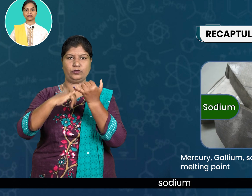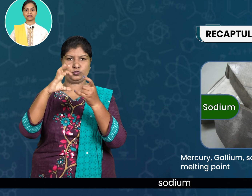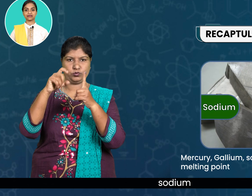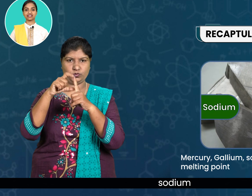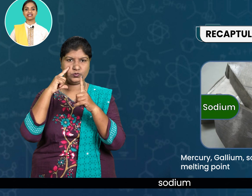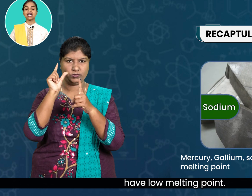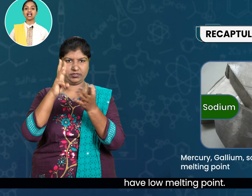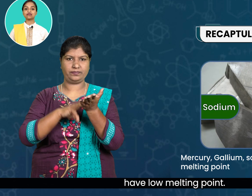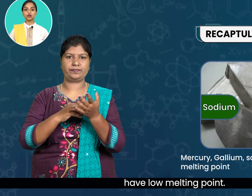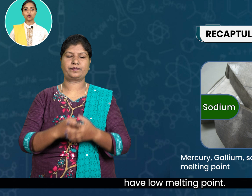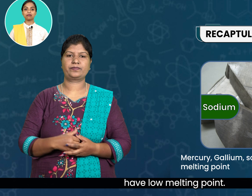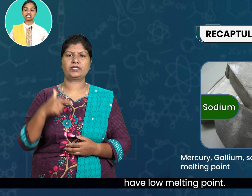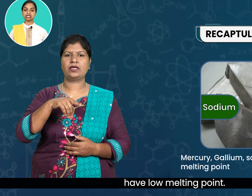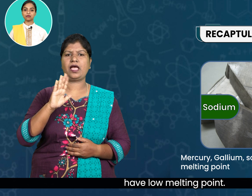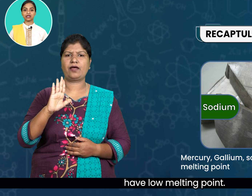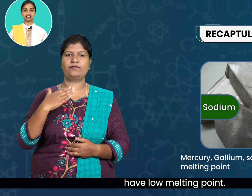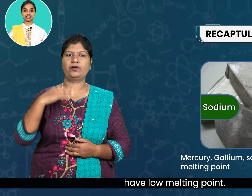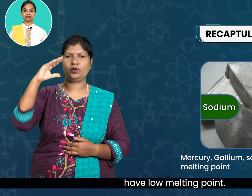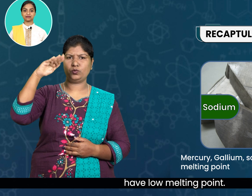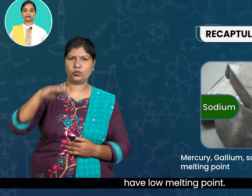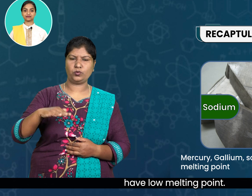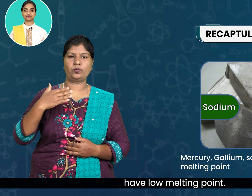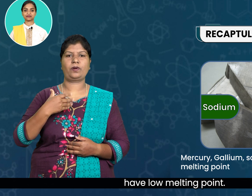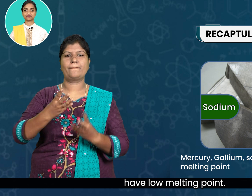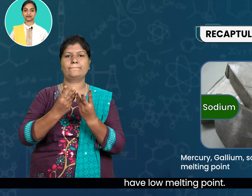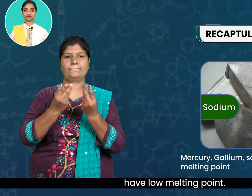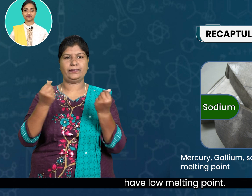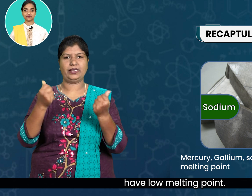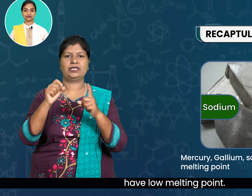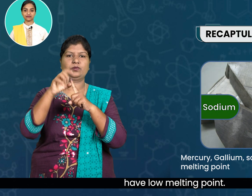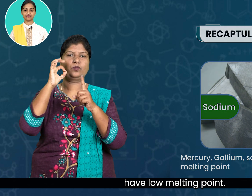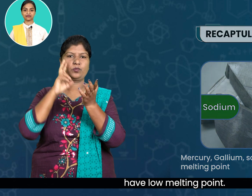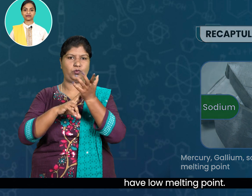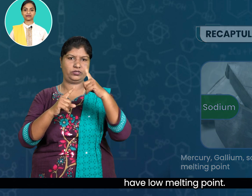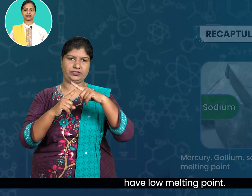sodium have low melting point.